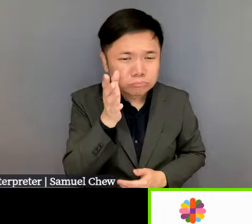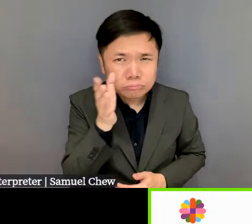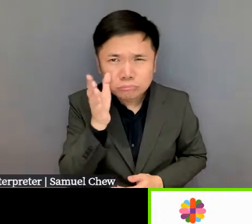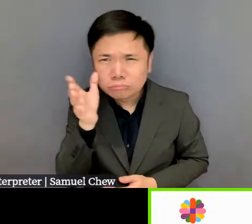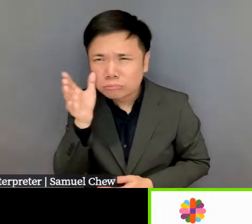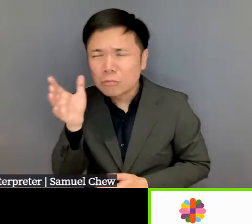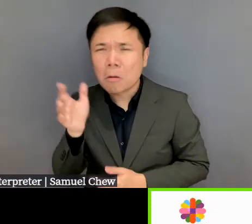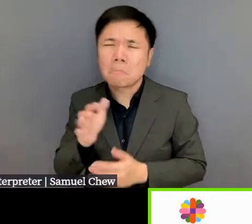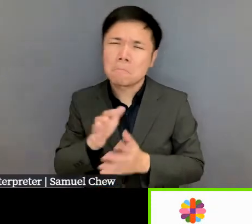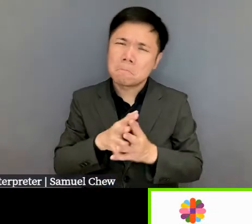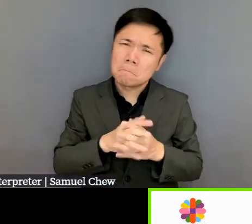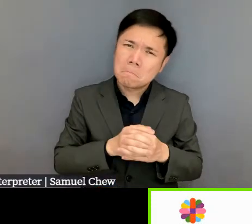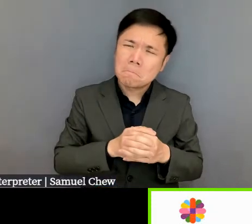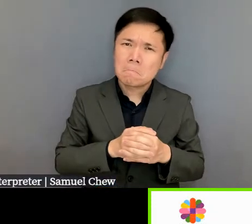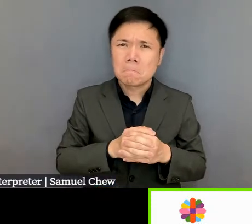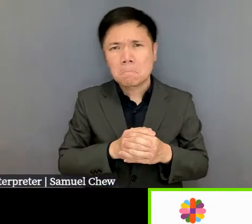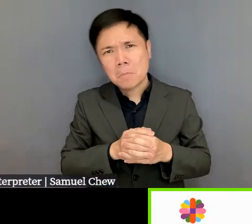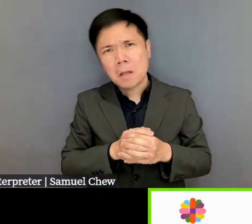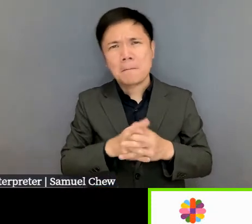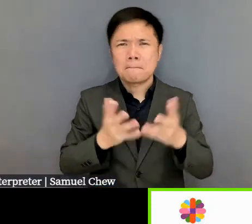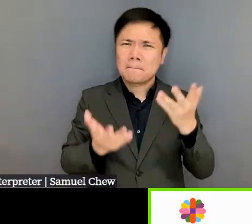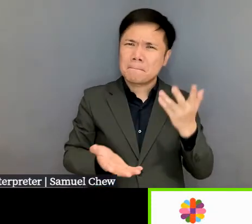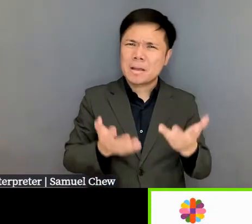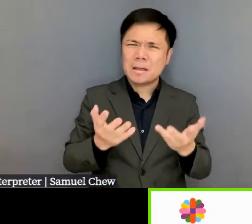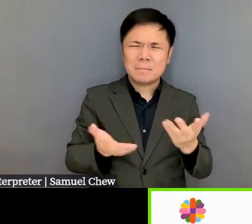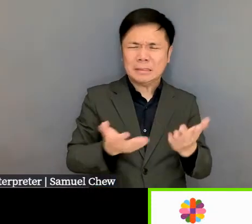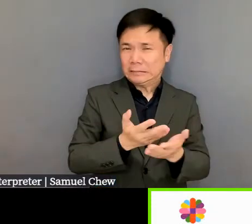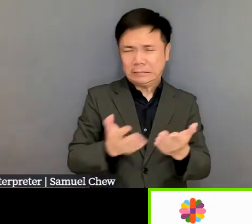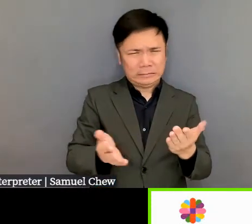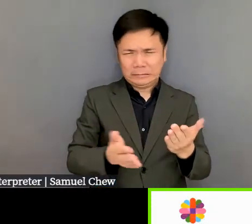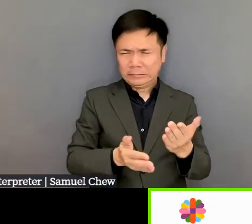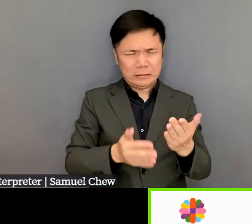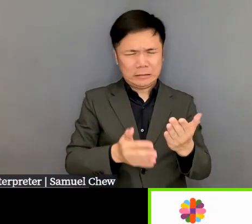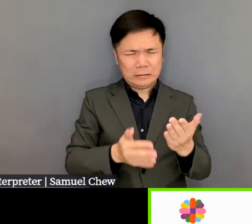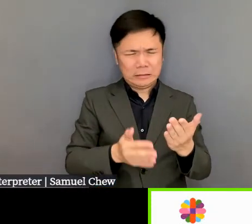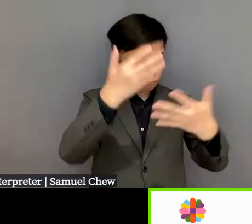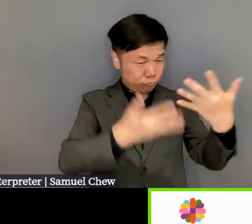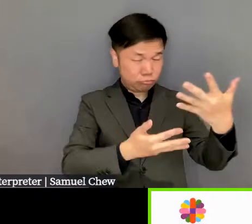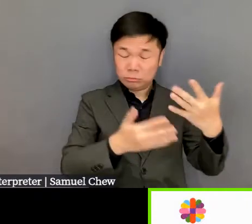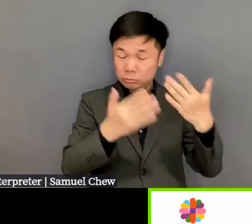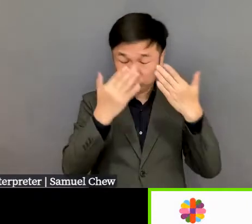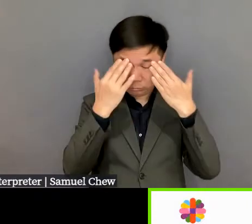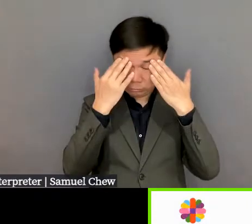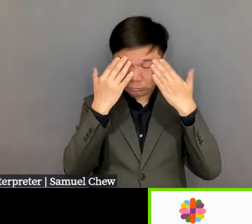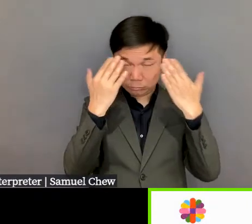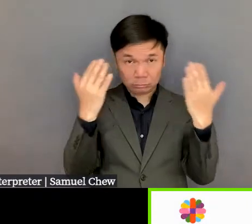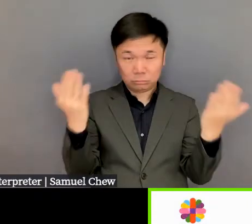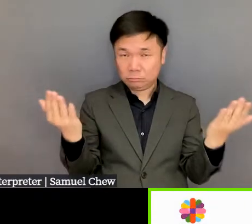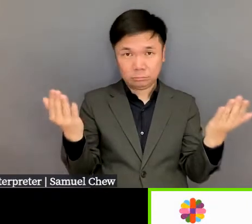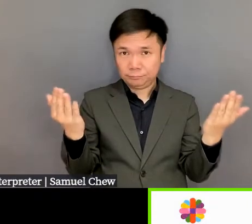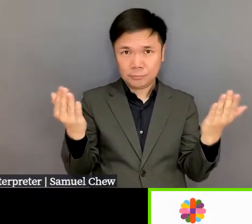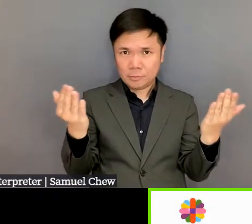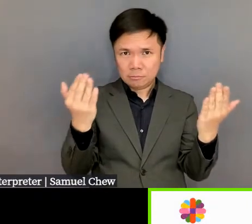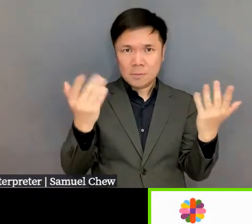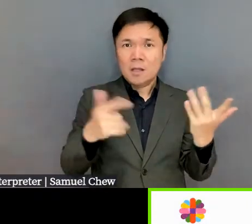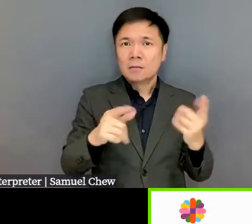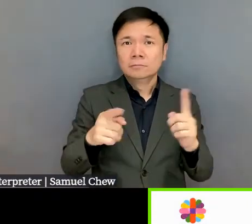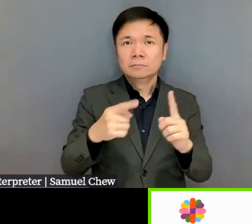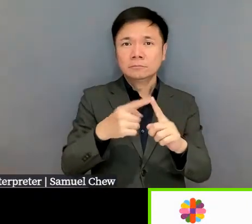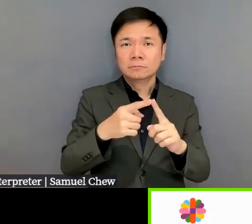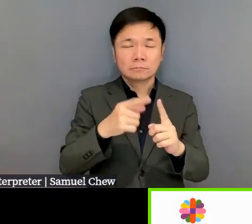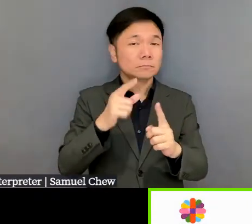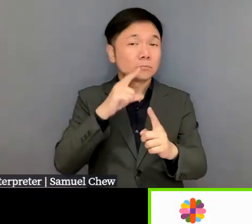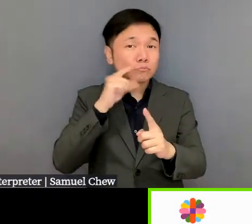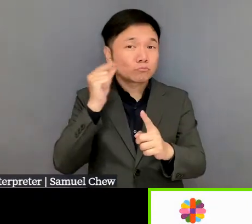not as advanced in terms of all of those aspects. You talked about the gender pay gap,